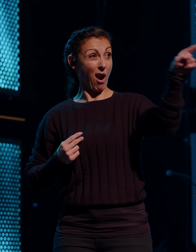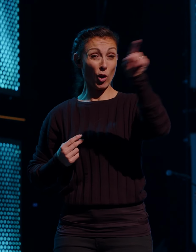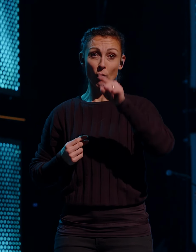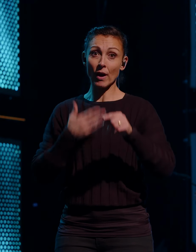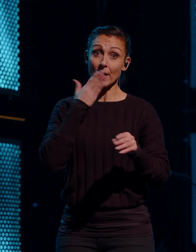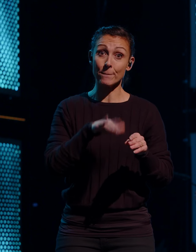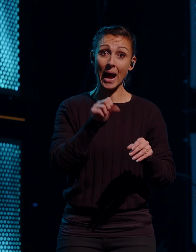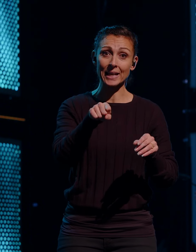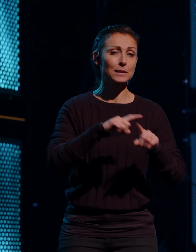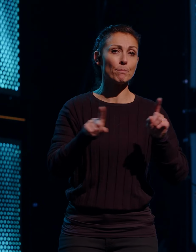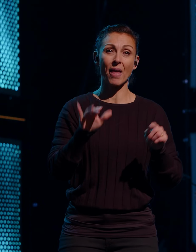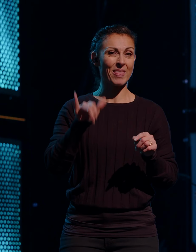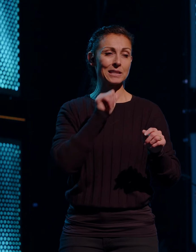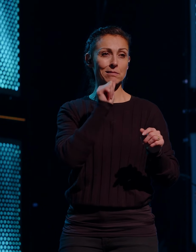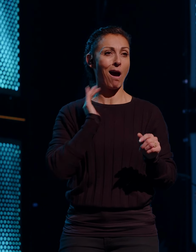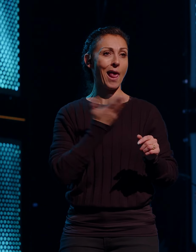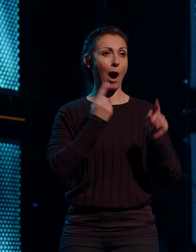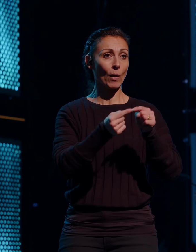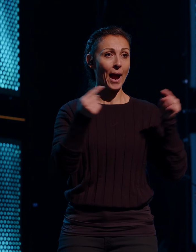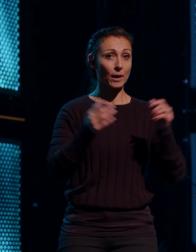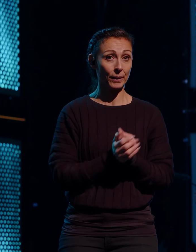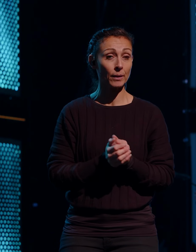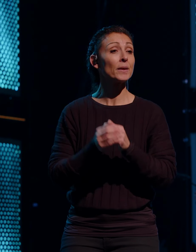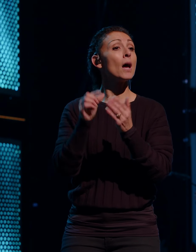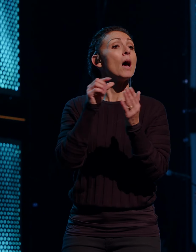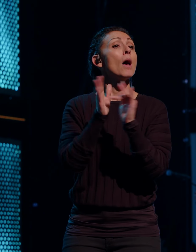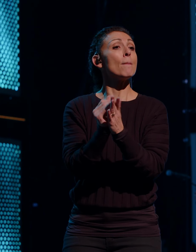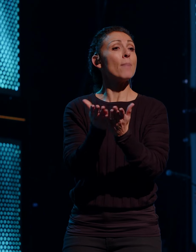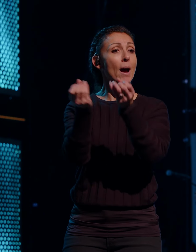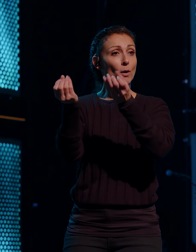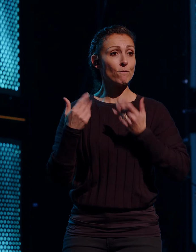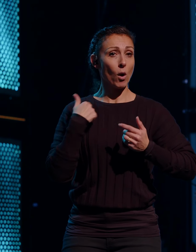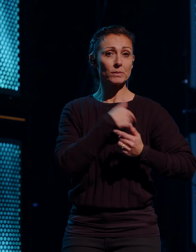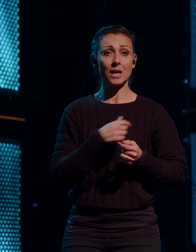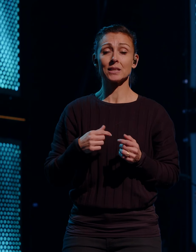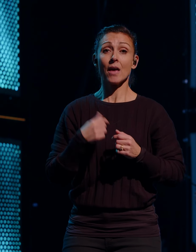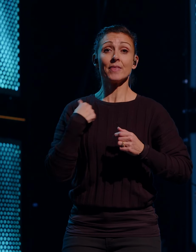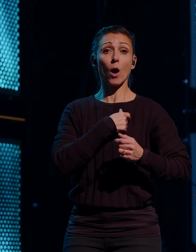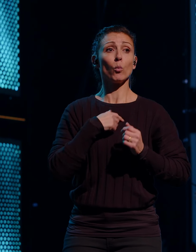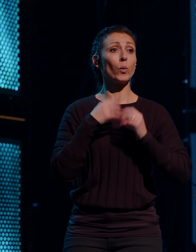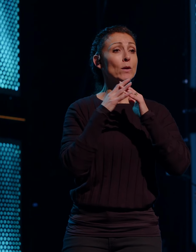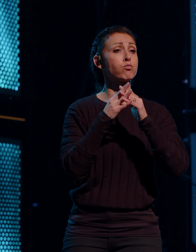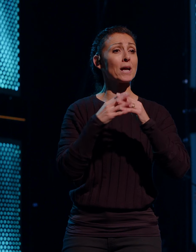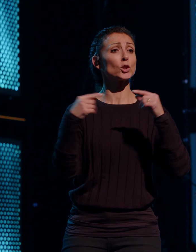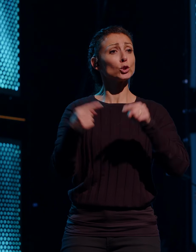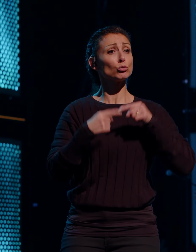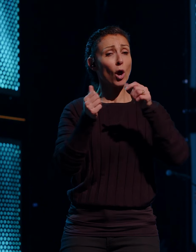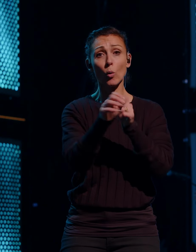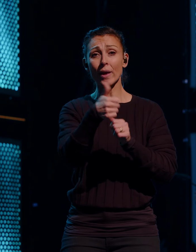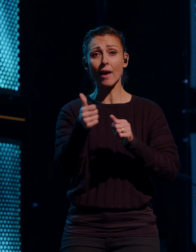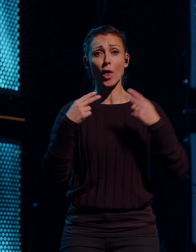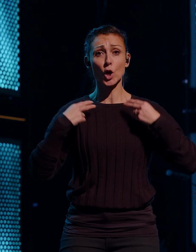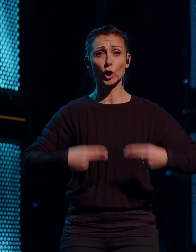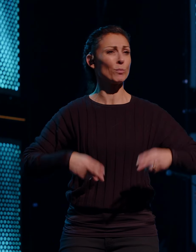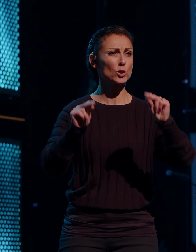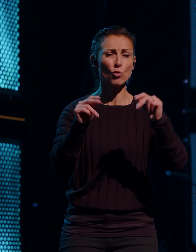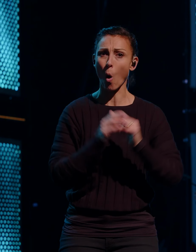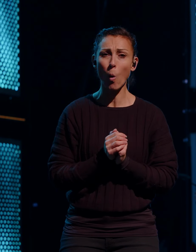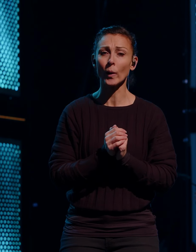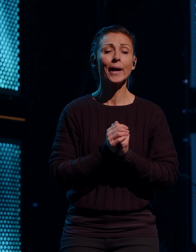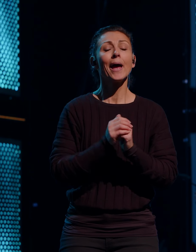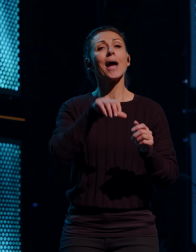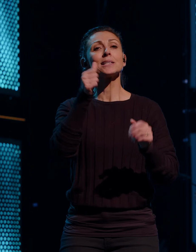not against flesh and blood, but against principalities, against powers, against the rulers of the darkness of this world, and against spiritual forces of evil in